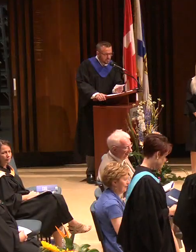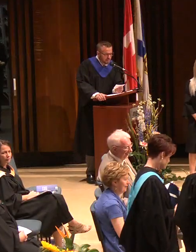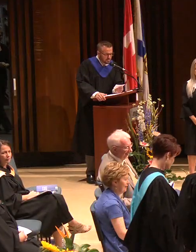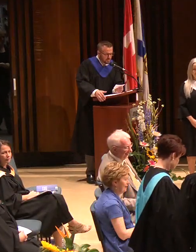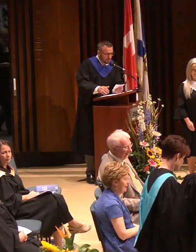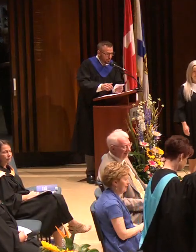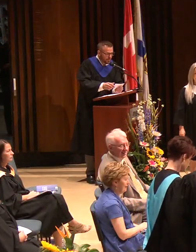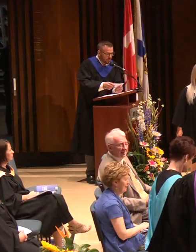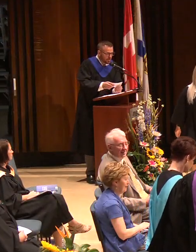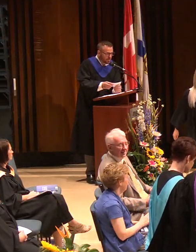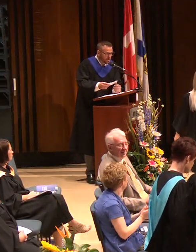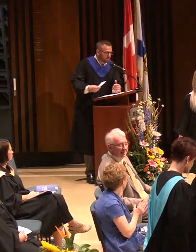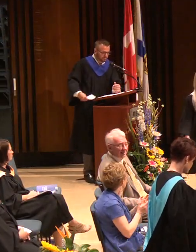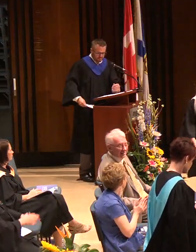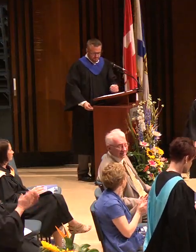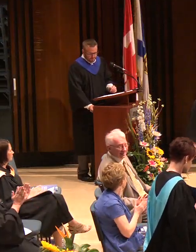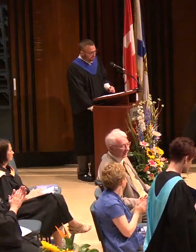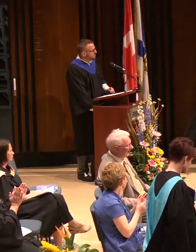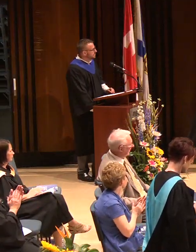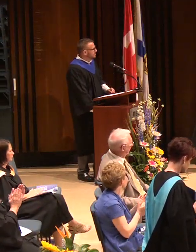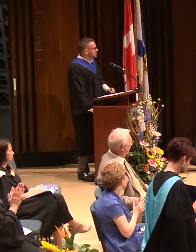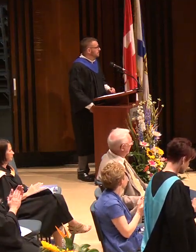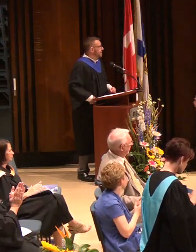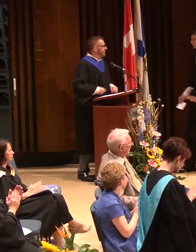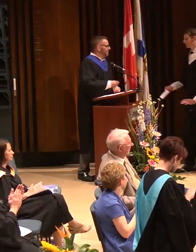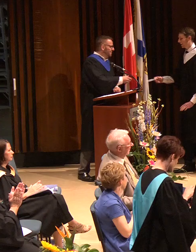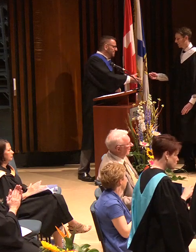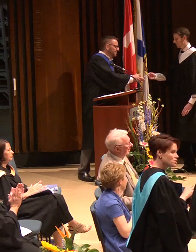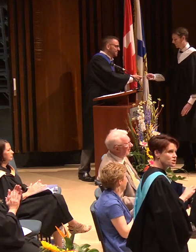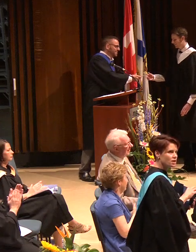Rochelle Sampson with honors.